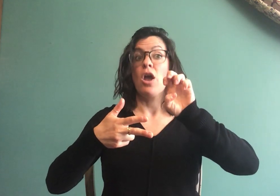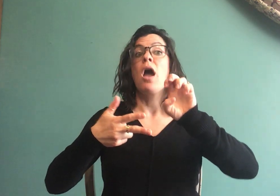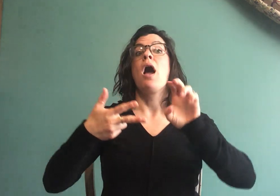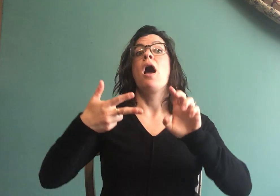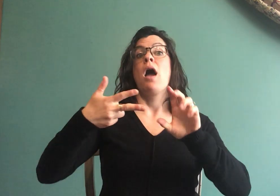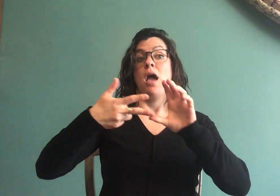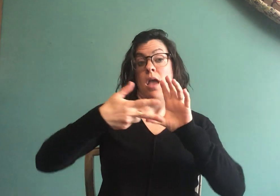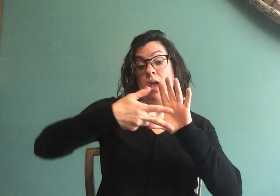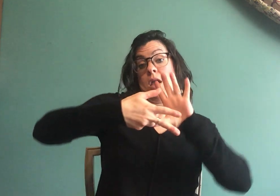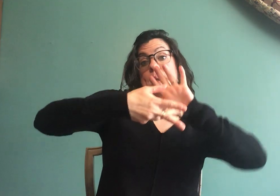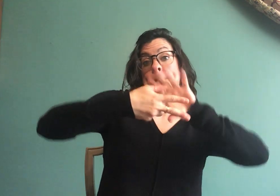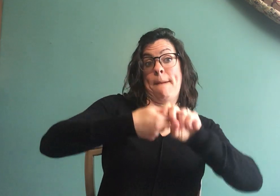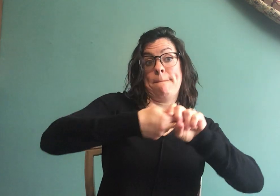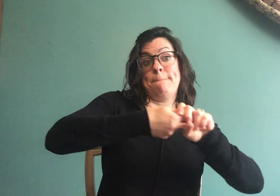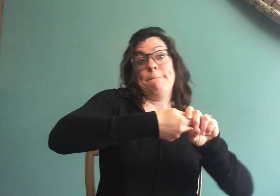You said. I just said it.